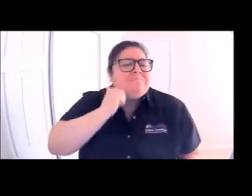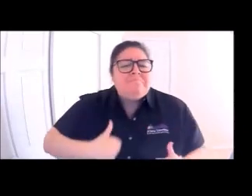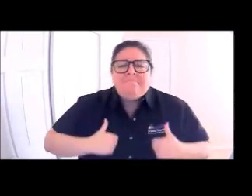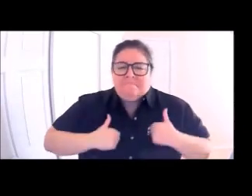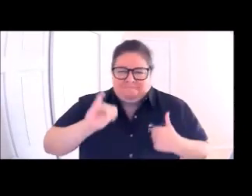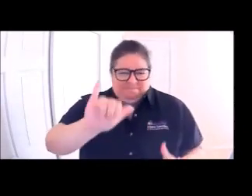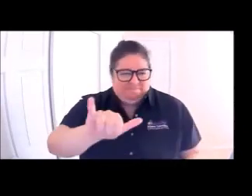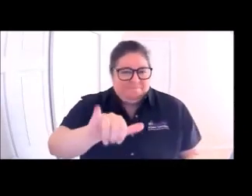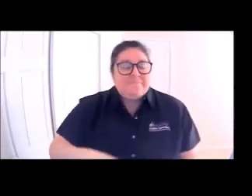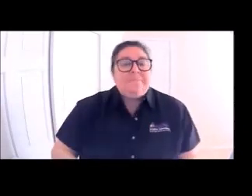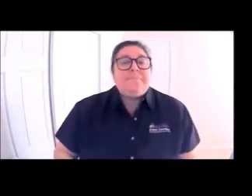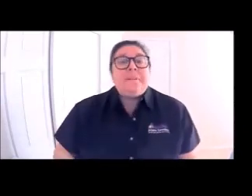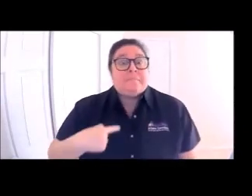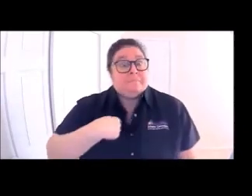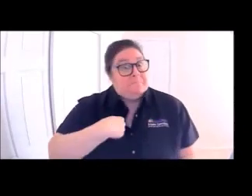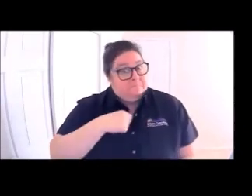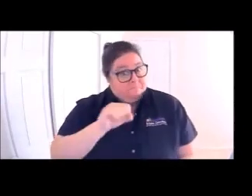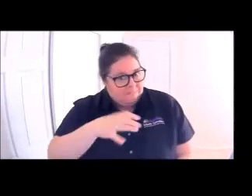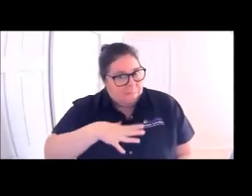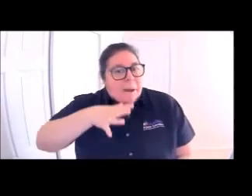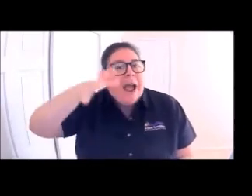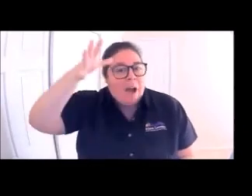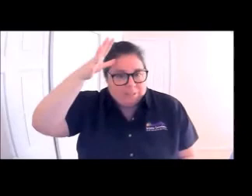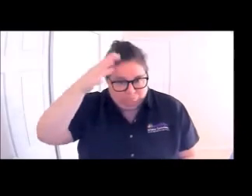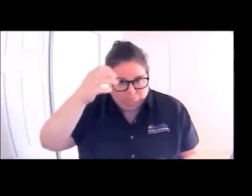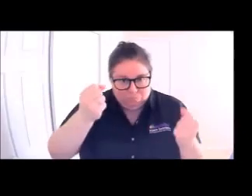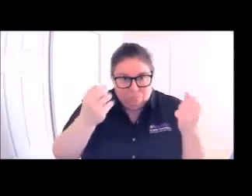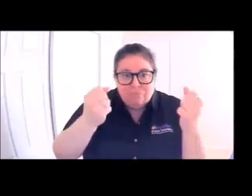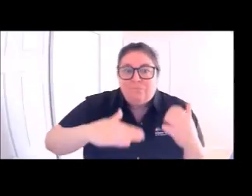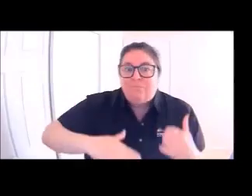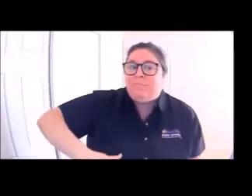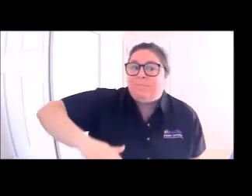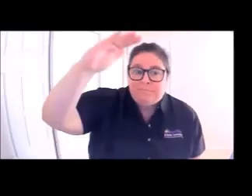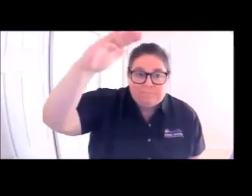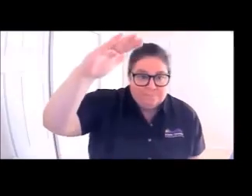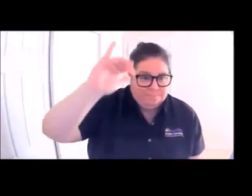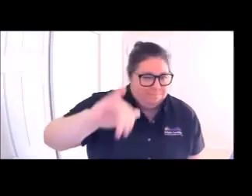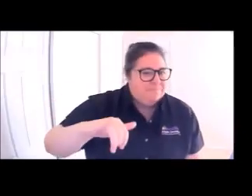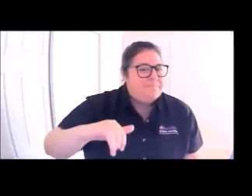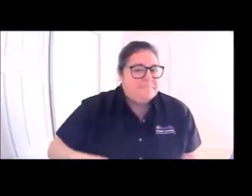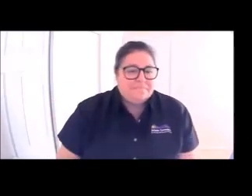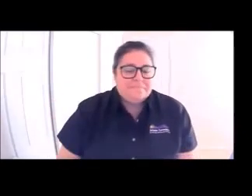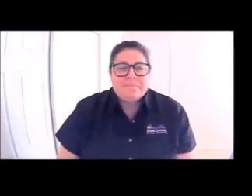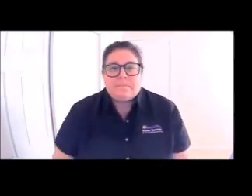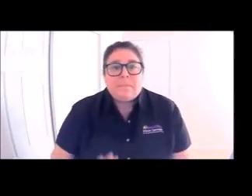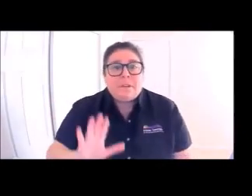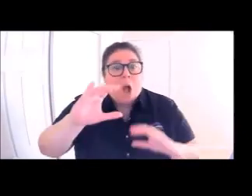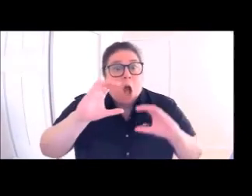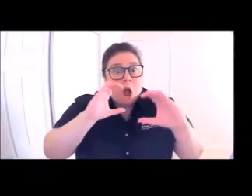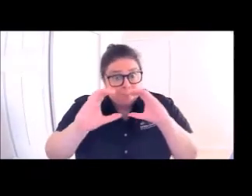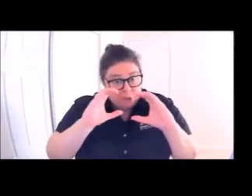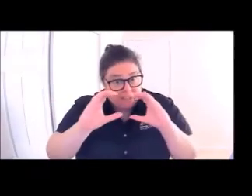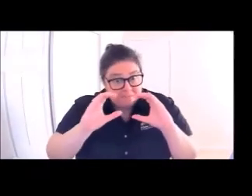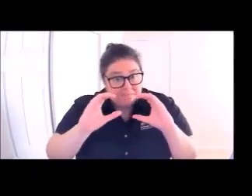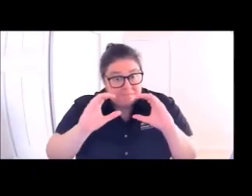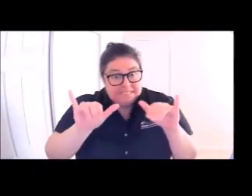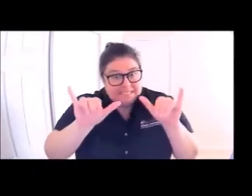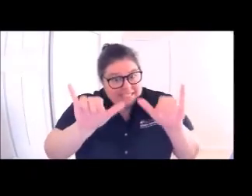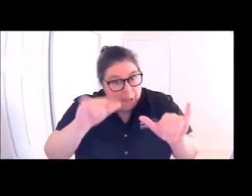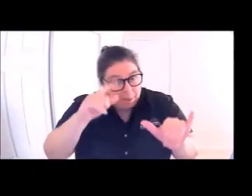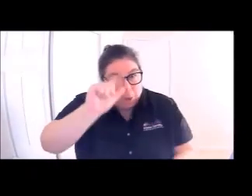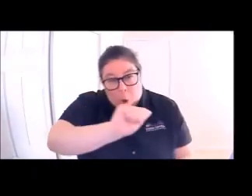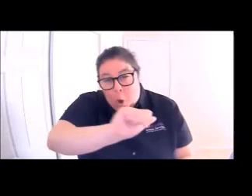my family, and at my job, and every day, every part of my life. I signed with my parents growing up all the